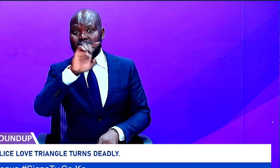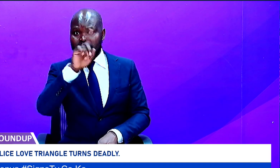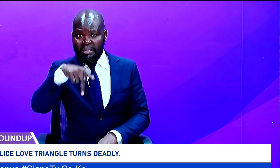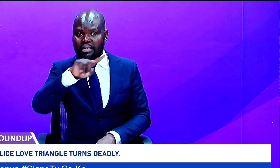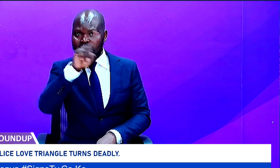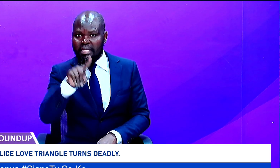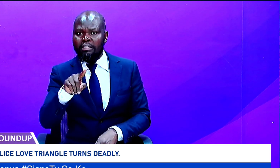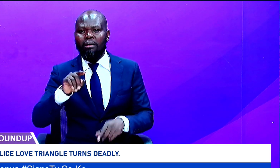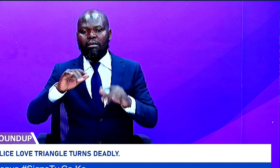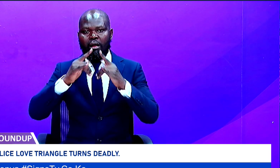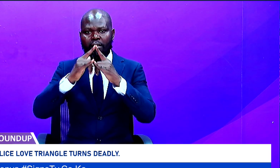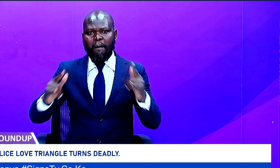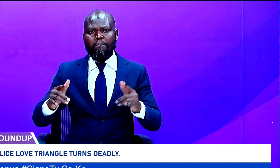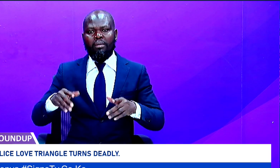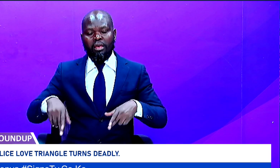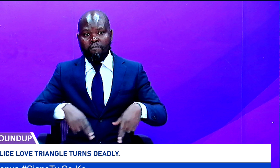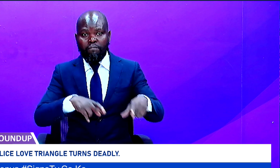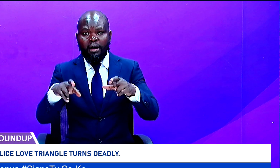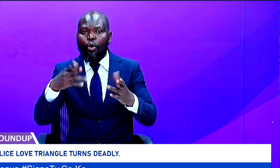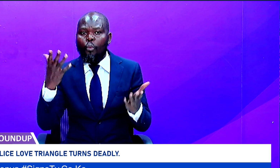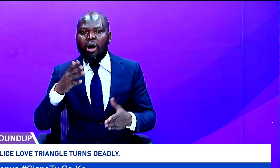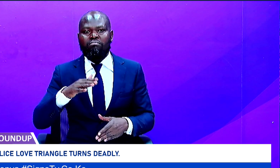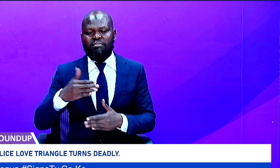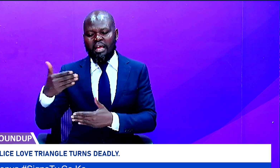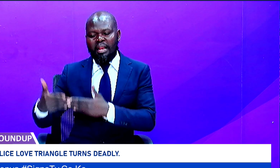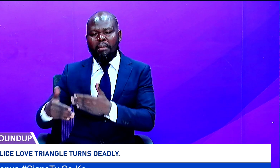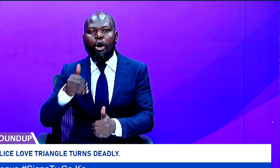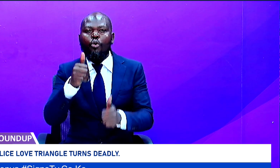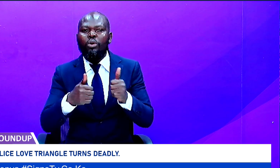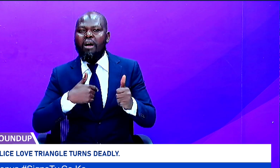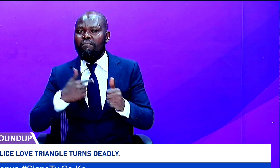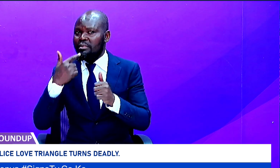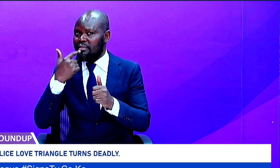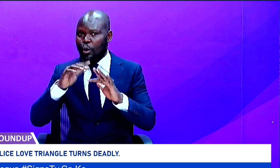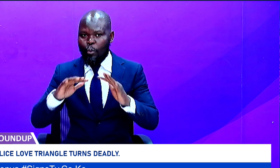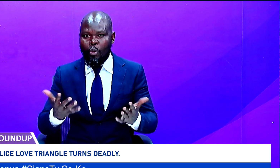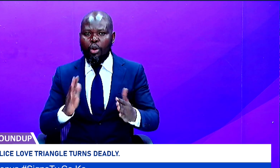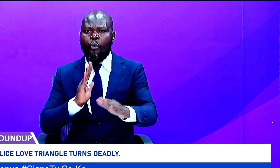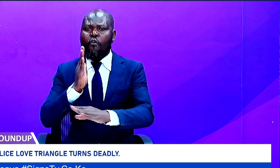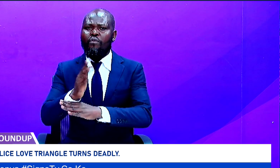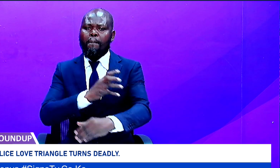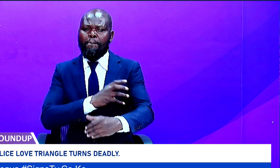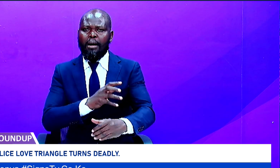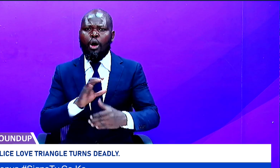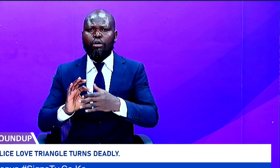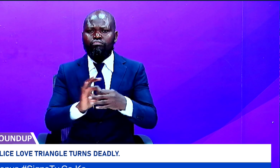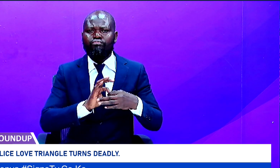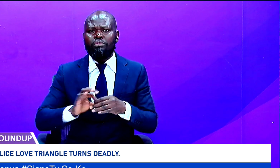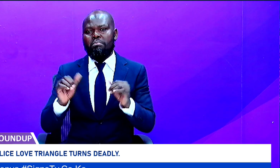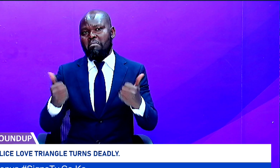heated altercation broke out, during which Sergeant Said allegedly overpowered the